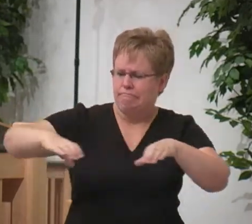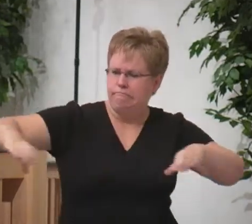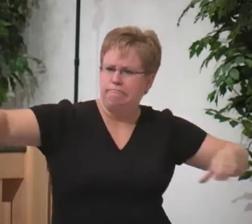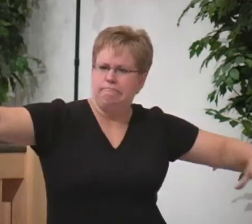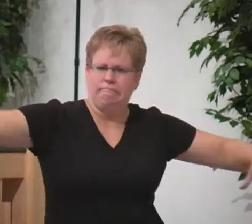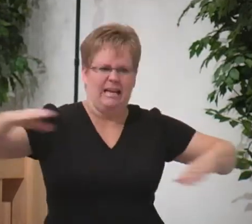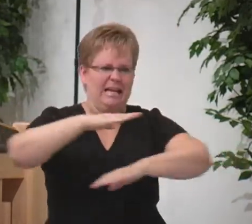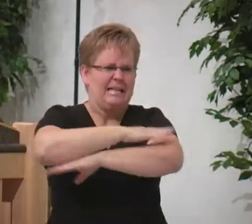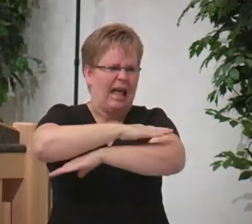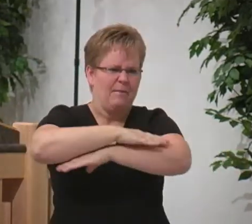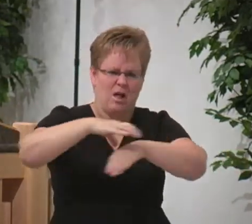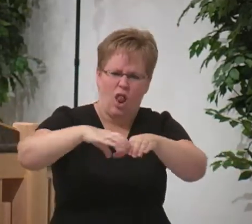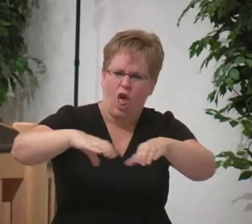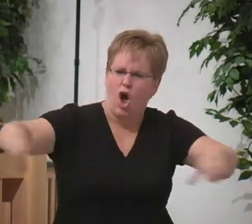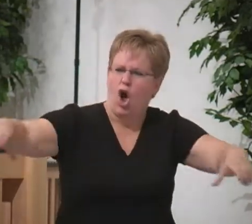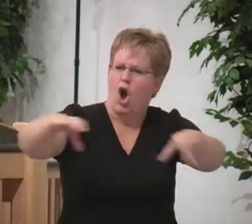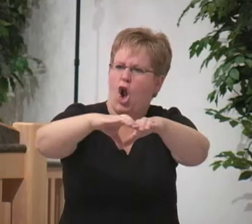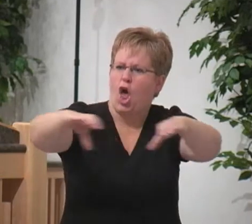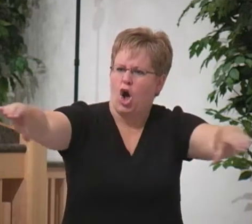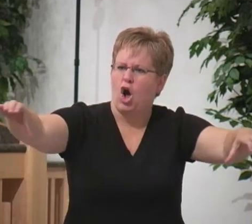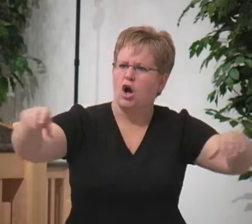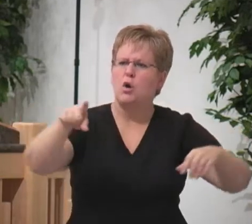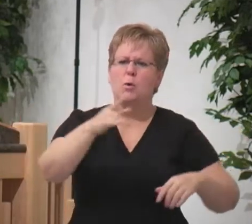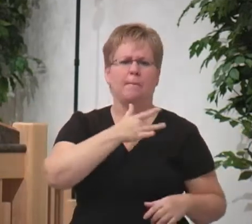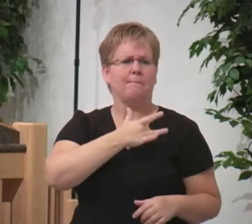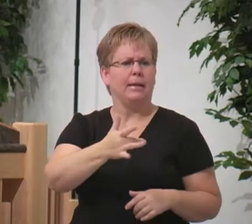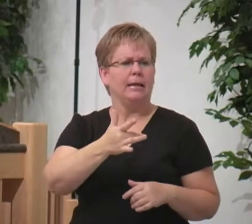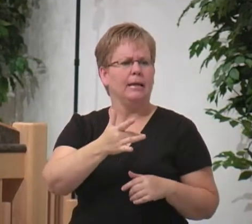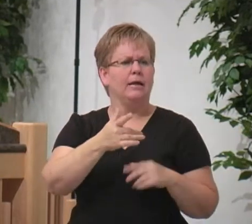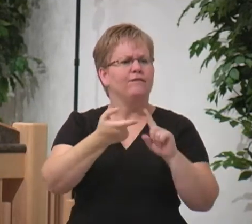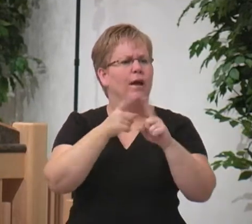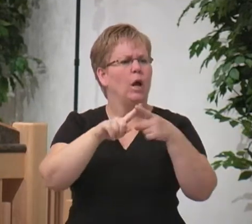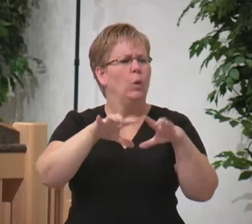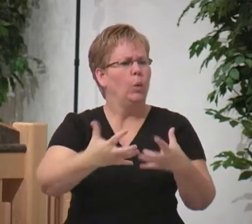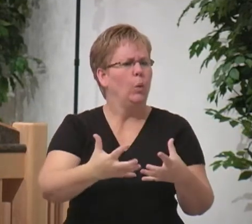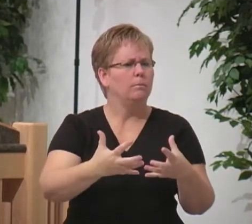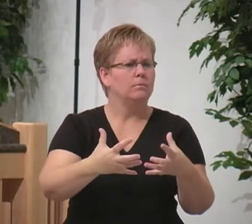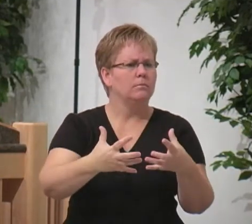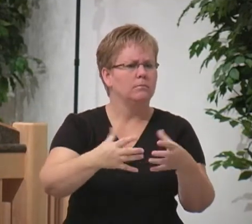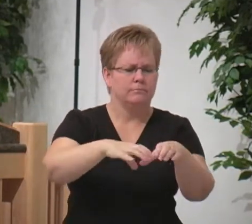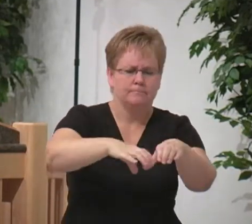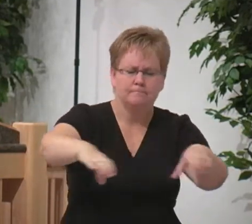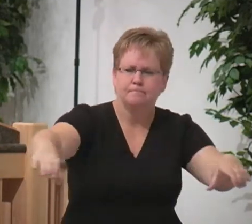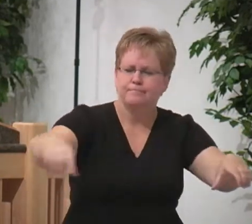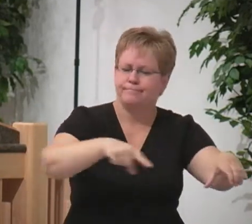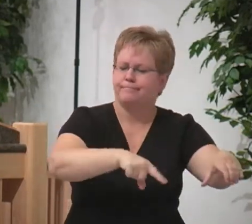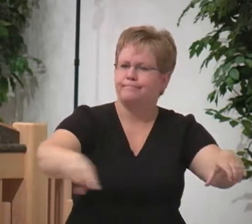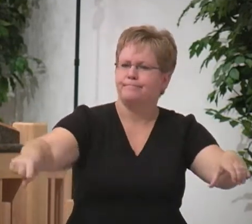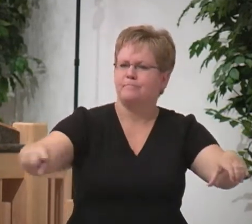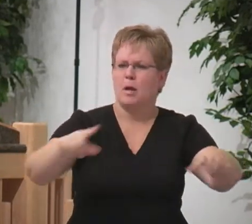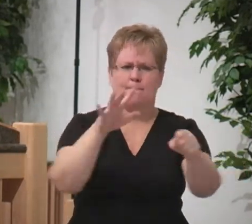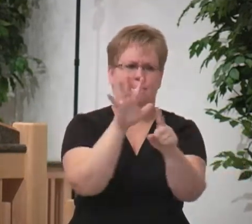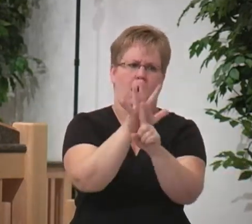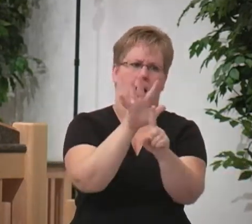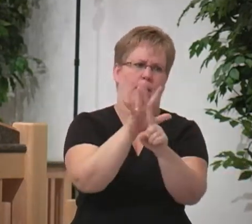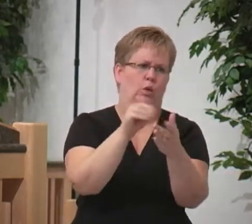and people tend to sit at tables in their friend groups. So there might be a group of really popular students over